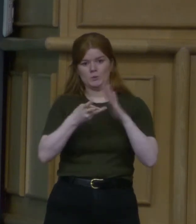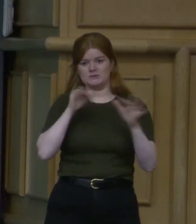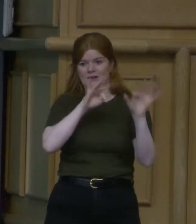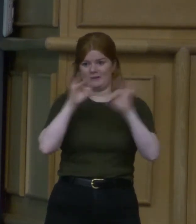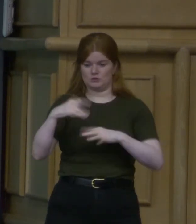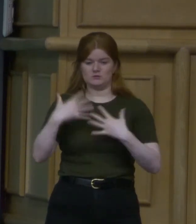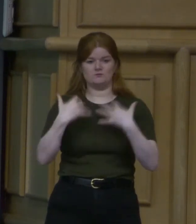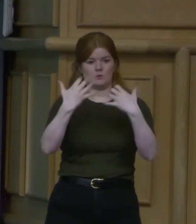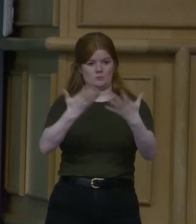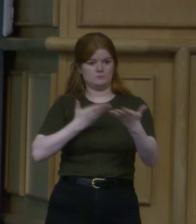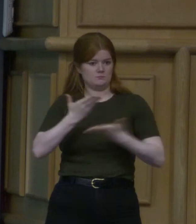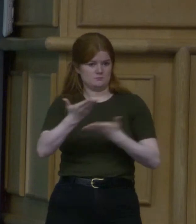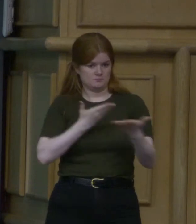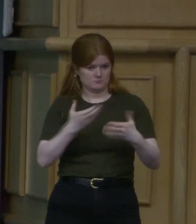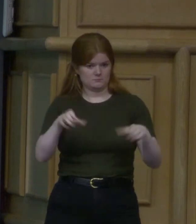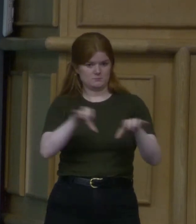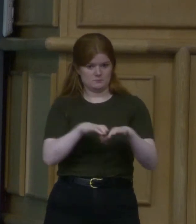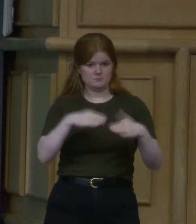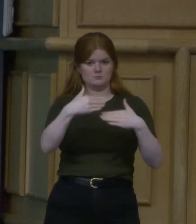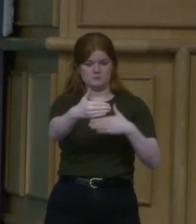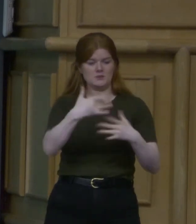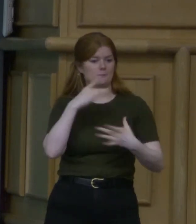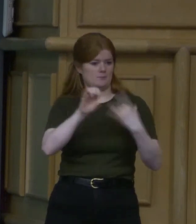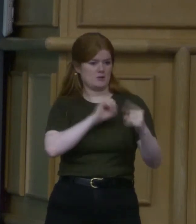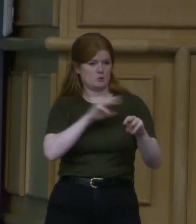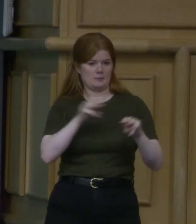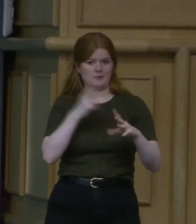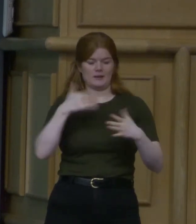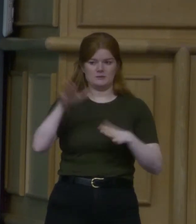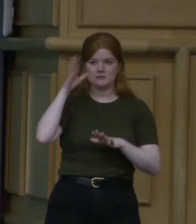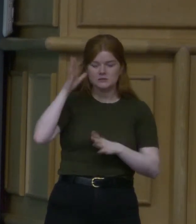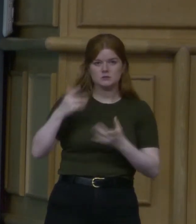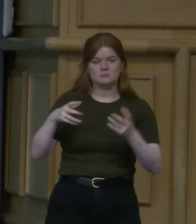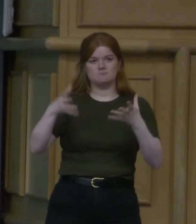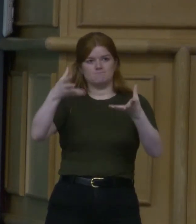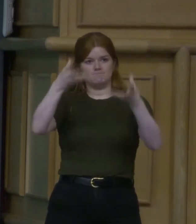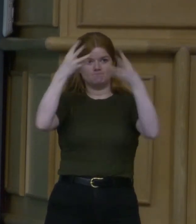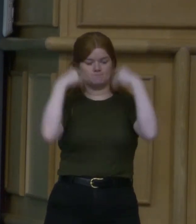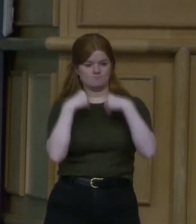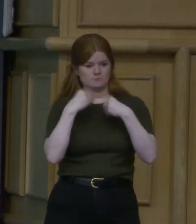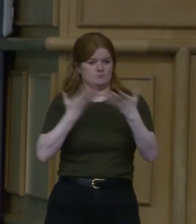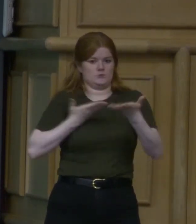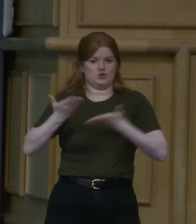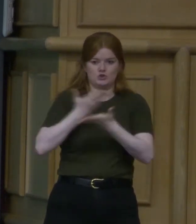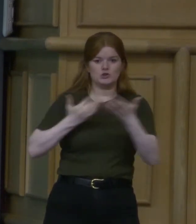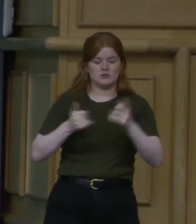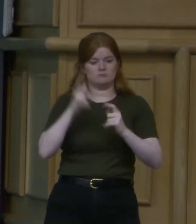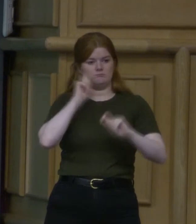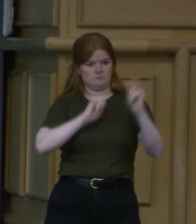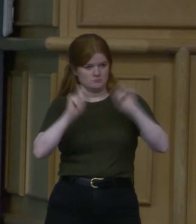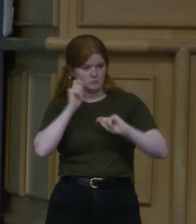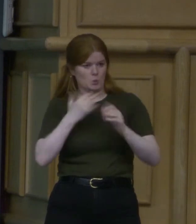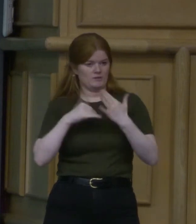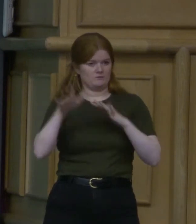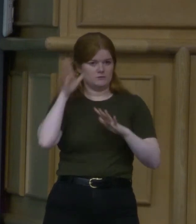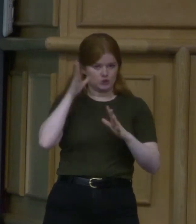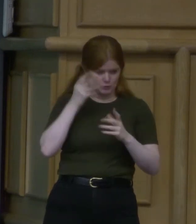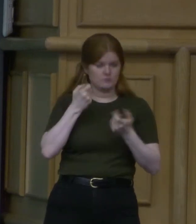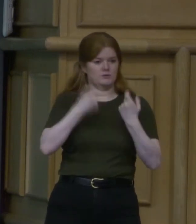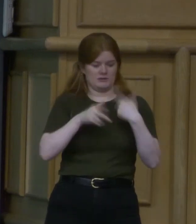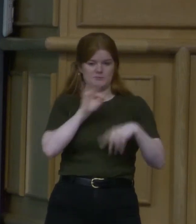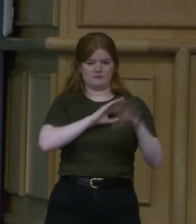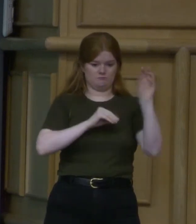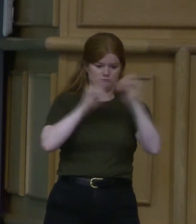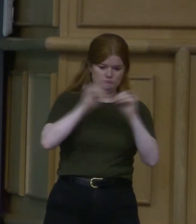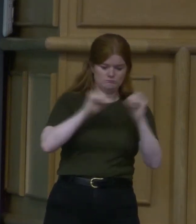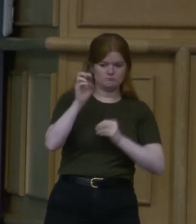weeks beyond the close of the forum so that people could listen to and absorb the discussions and reflect on what they have heard and then